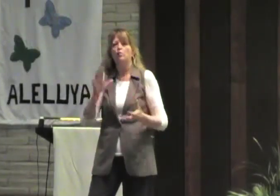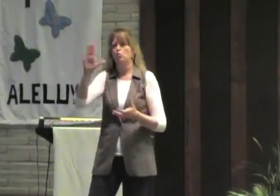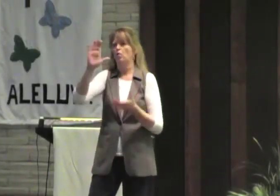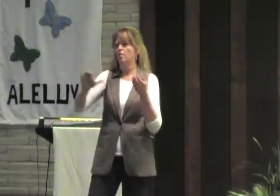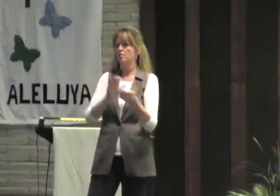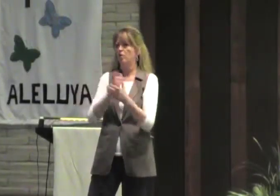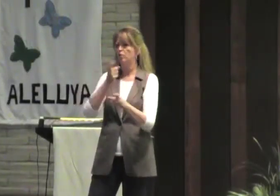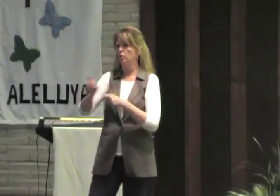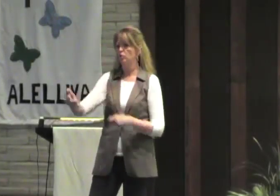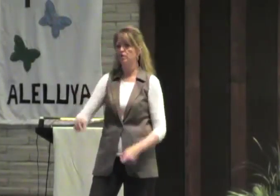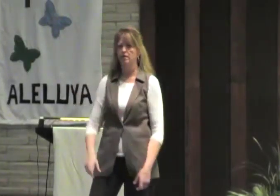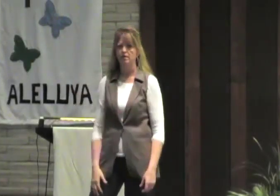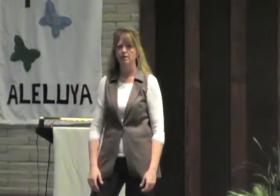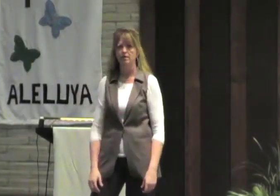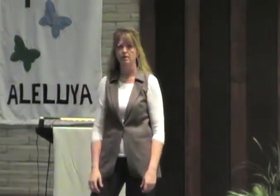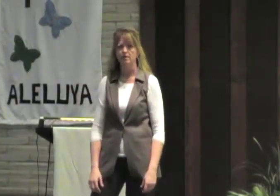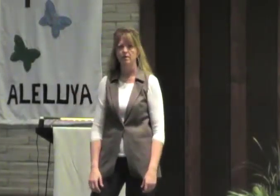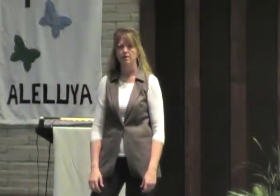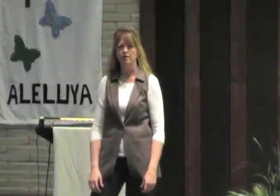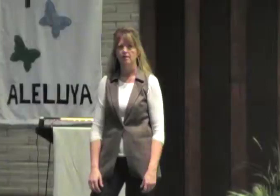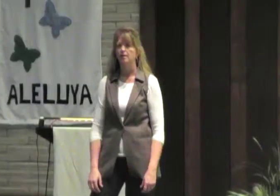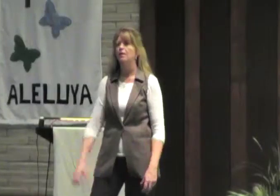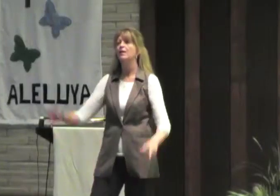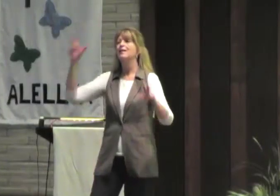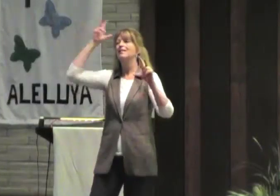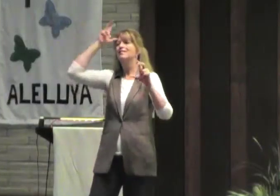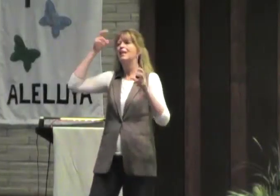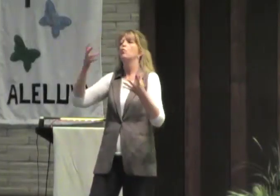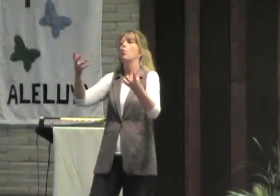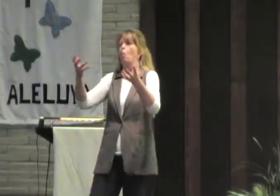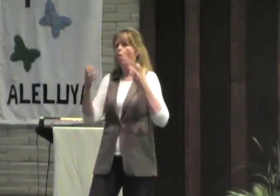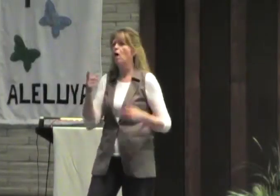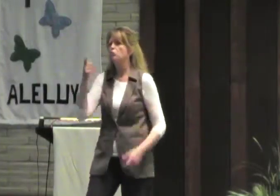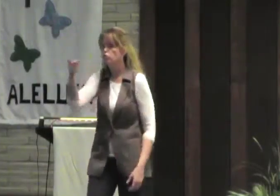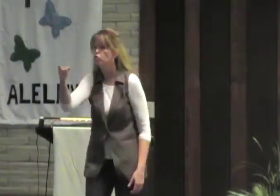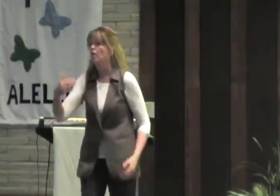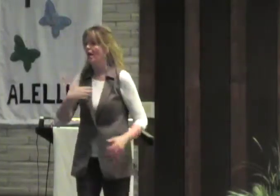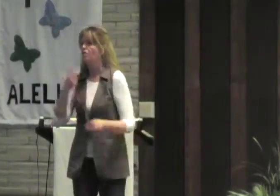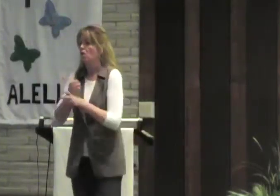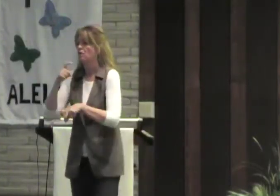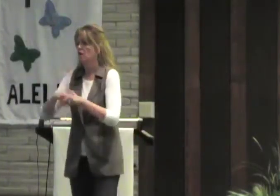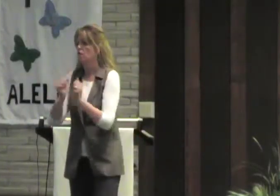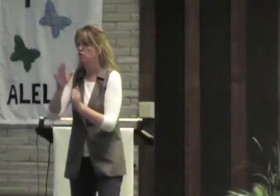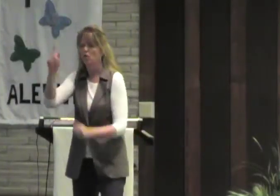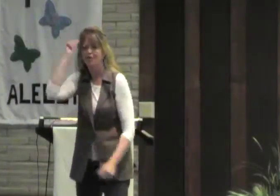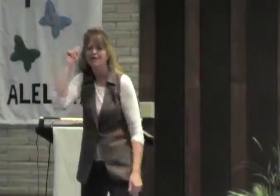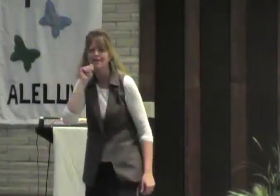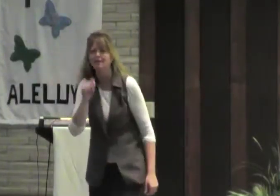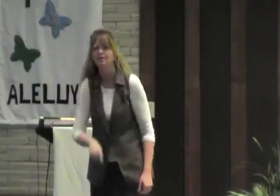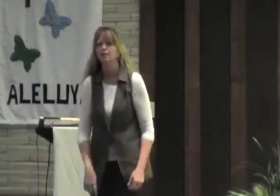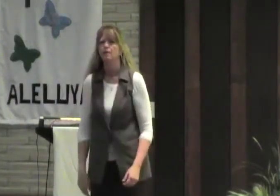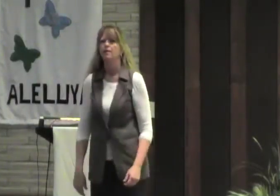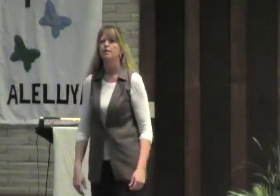Satan wants your marriage to be ruined. Satan wants you to have a hard time with your